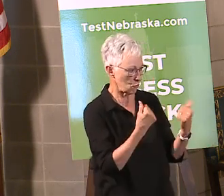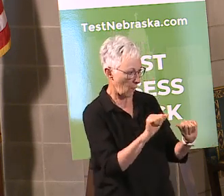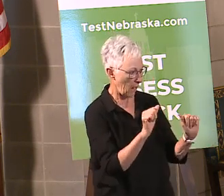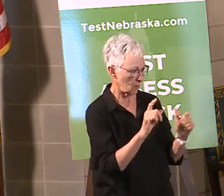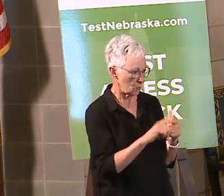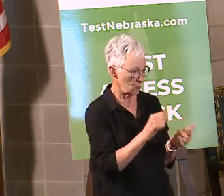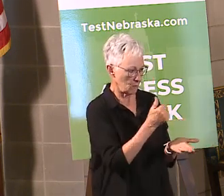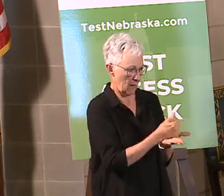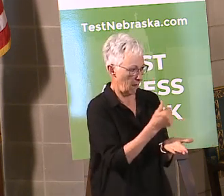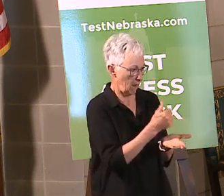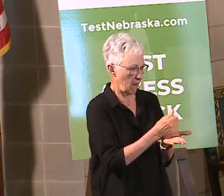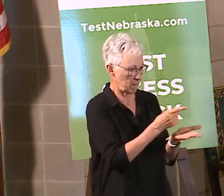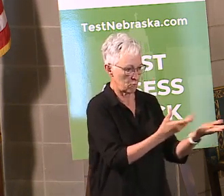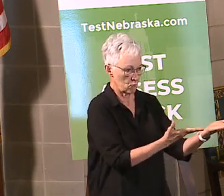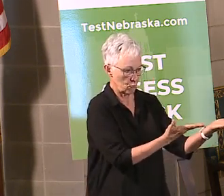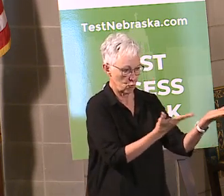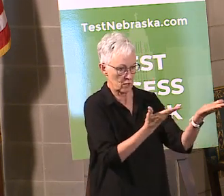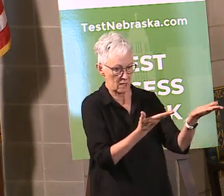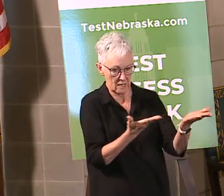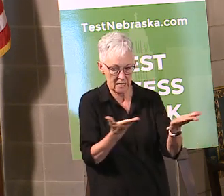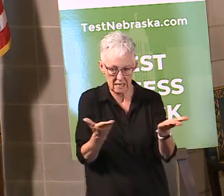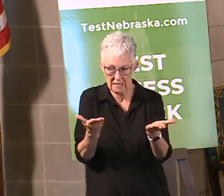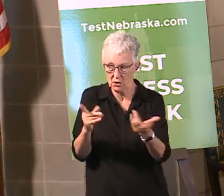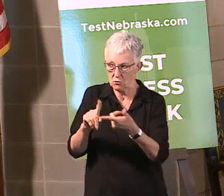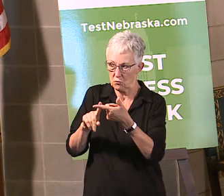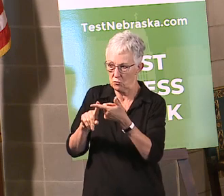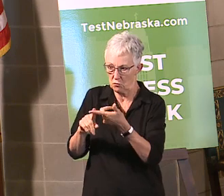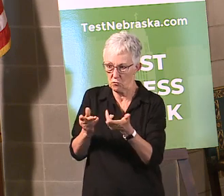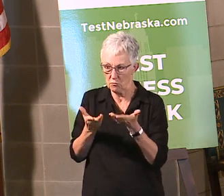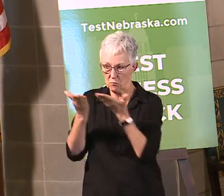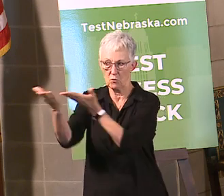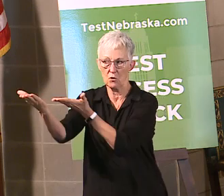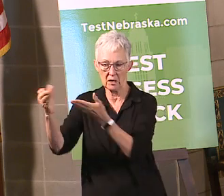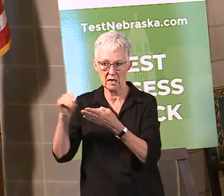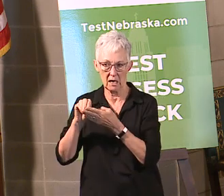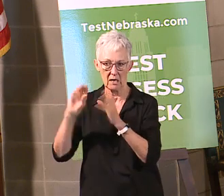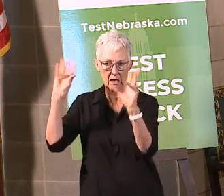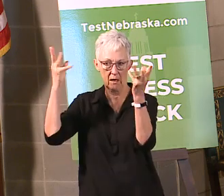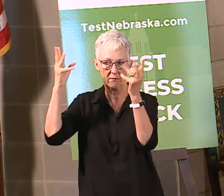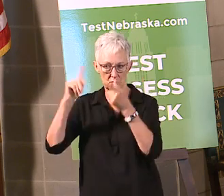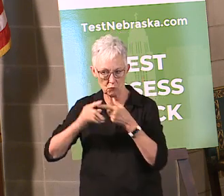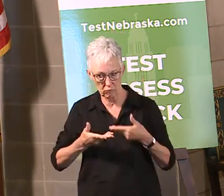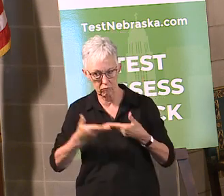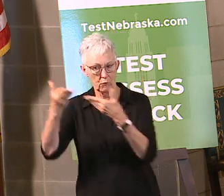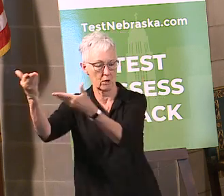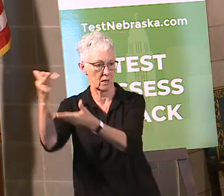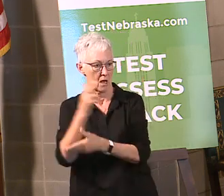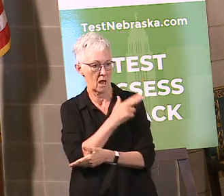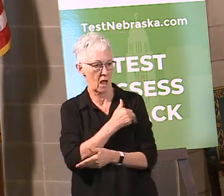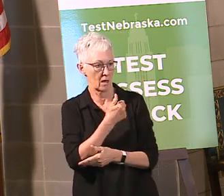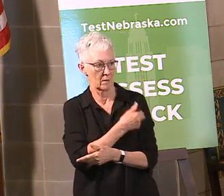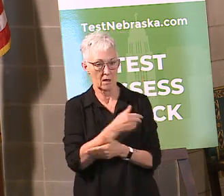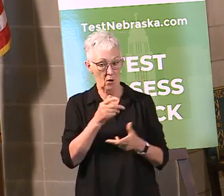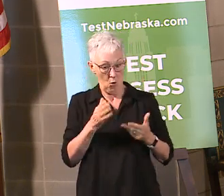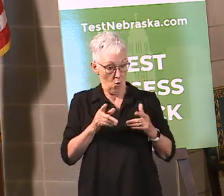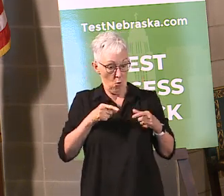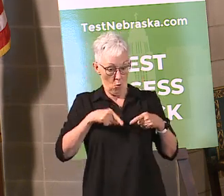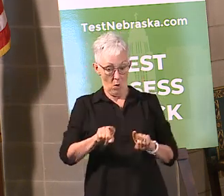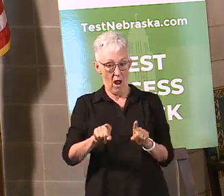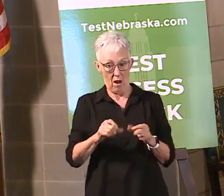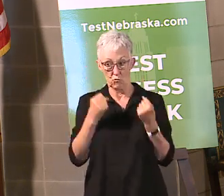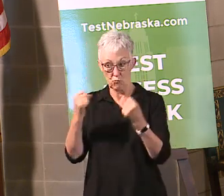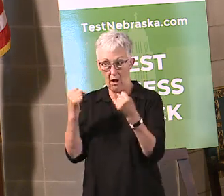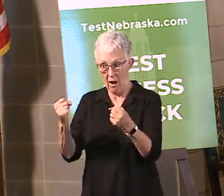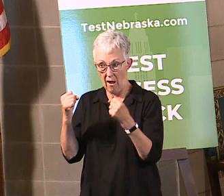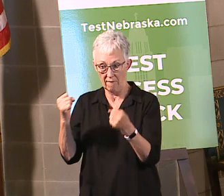given to the patient. The patient then is rapidly transported to the emergency department while treatment is rendered in a moving vehicle or